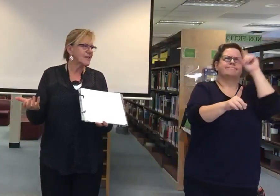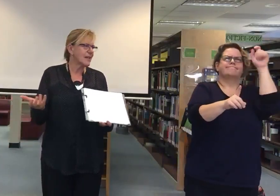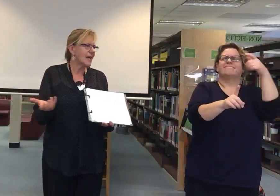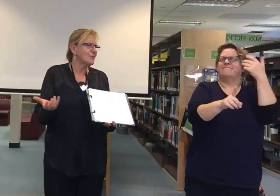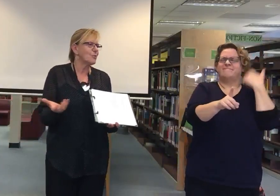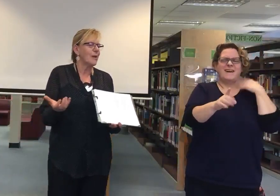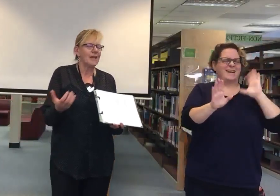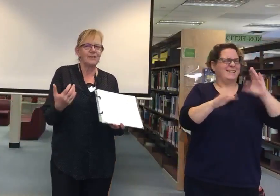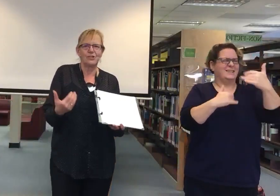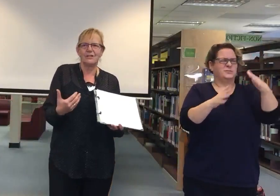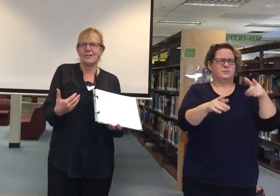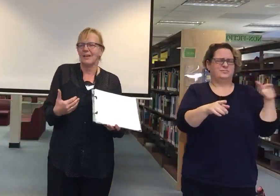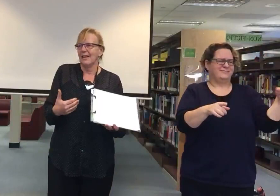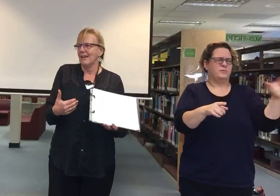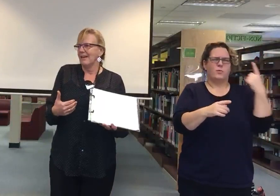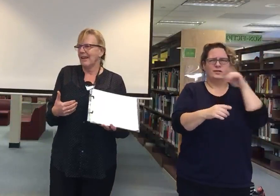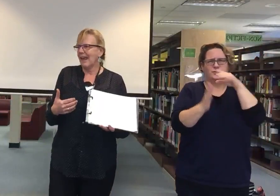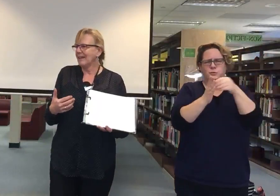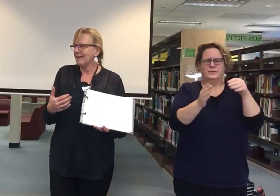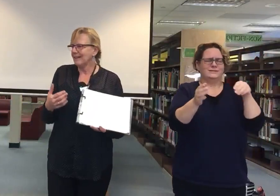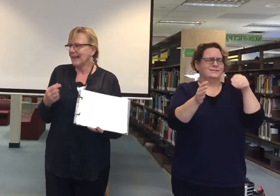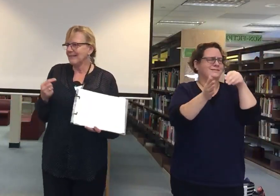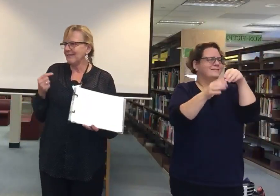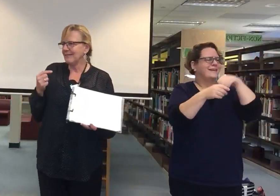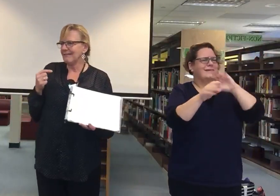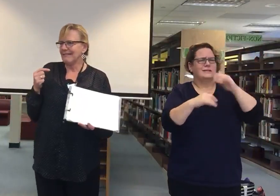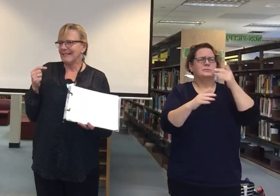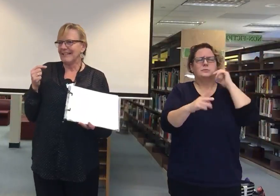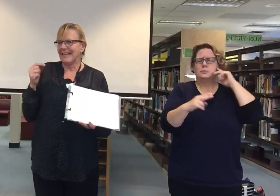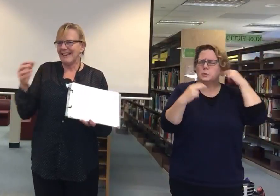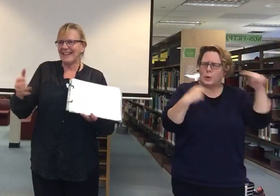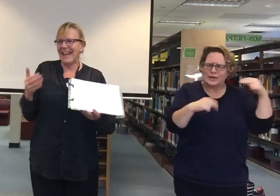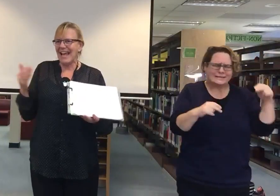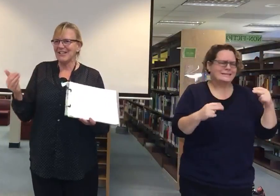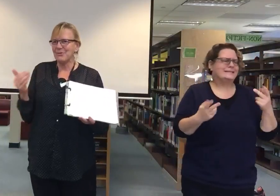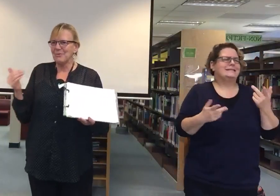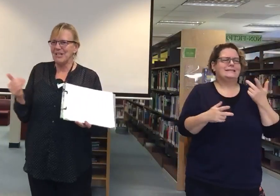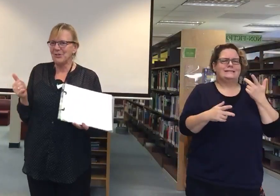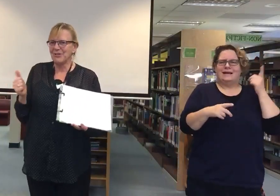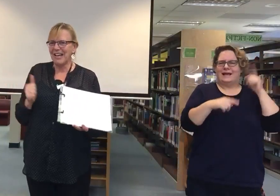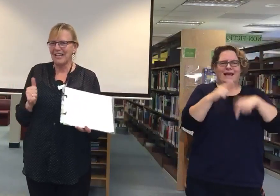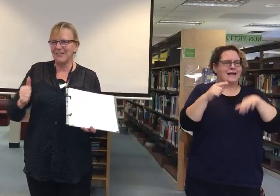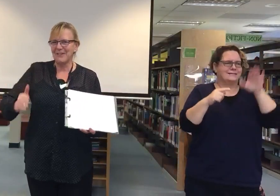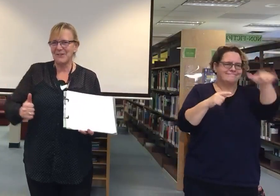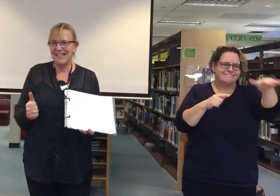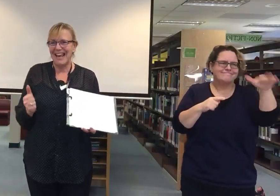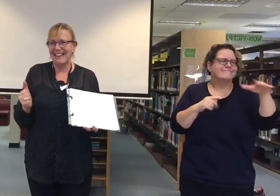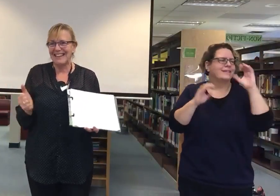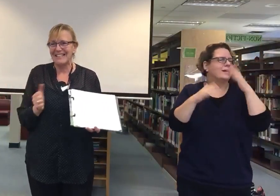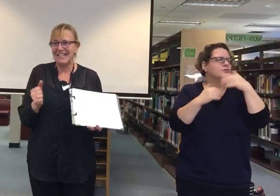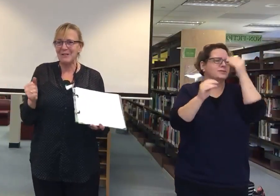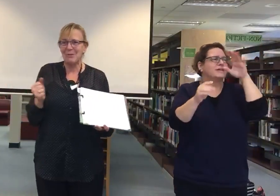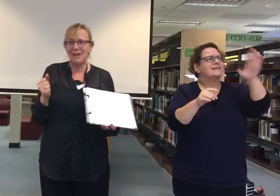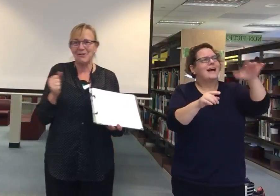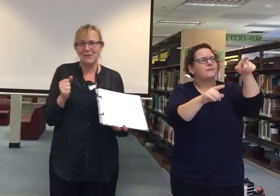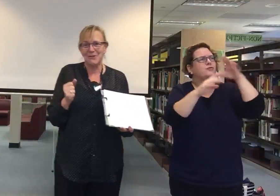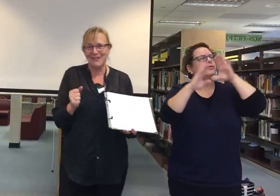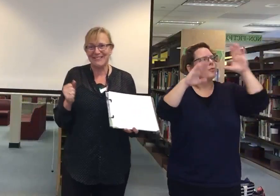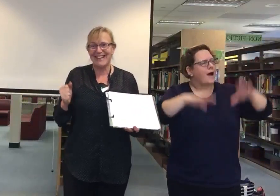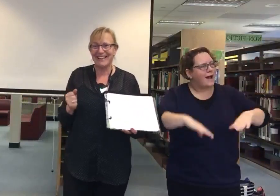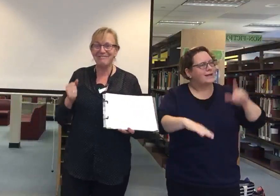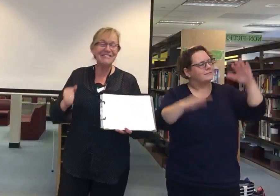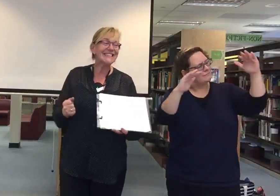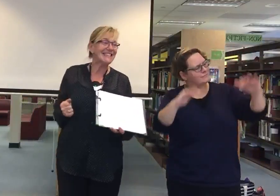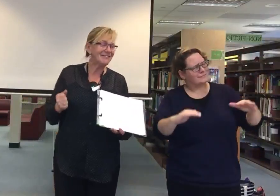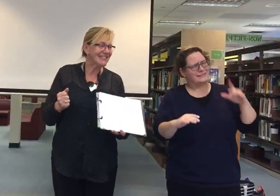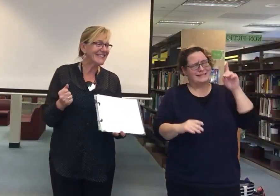noisy classroom, and I just can't kind of get the classroom teacher to kind of understand that the decibel levels